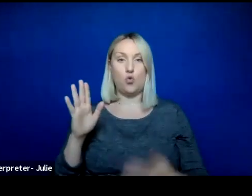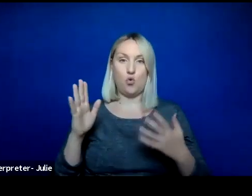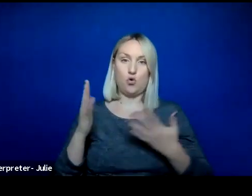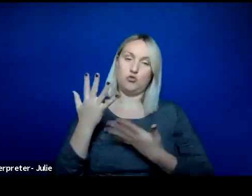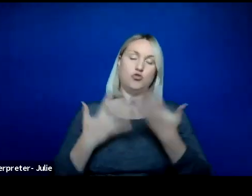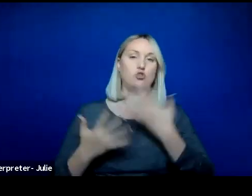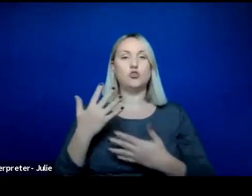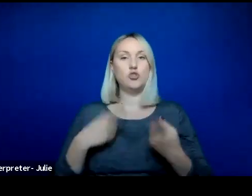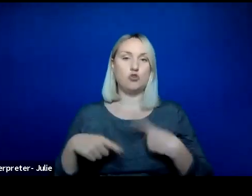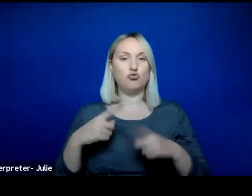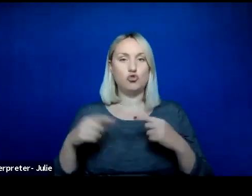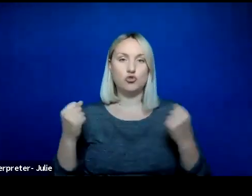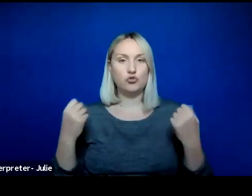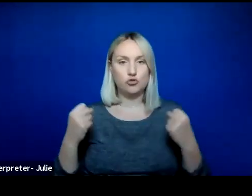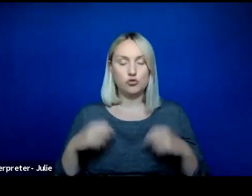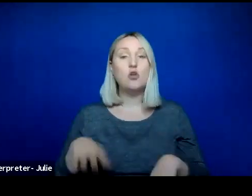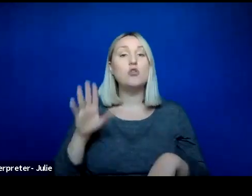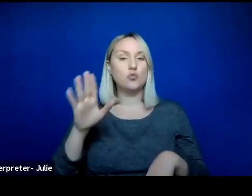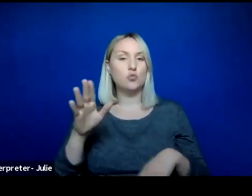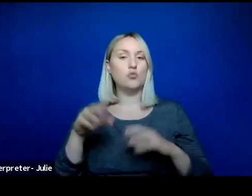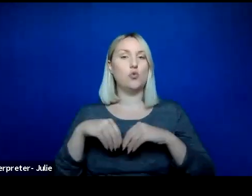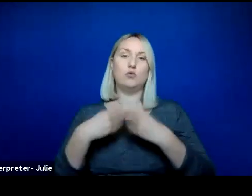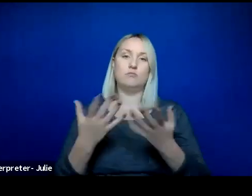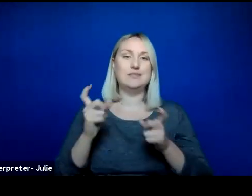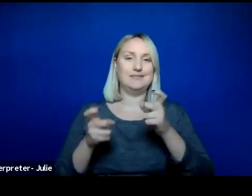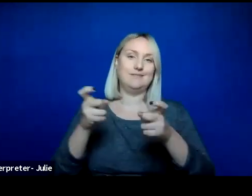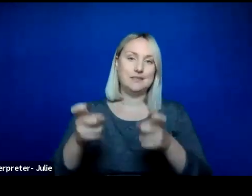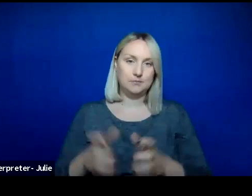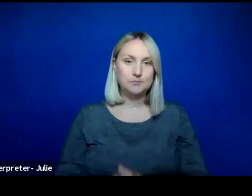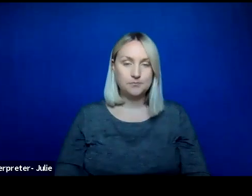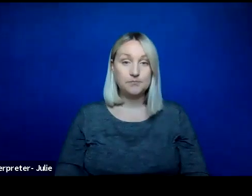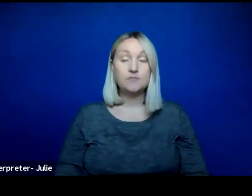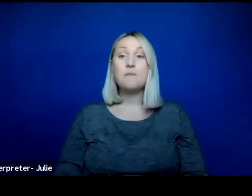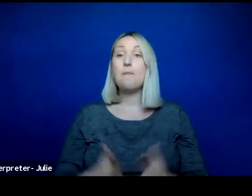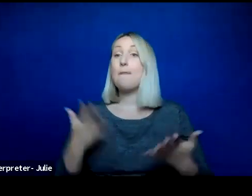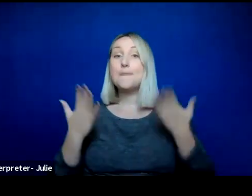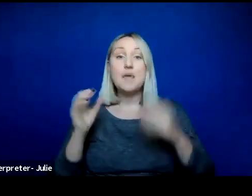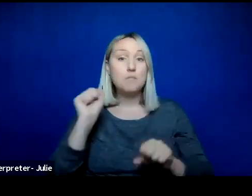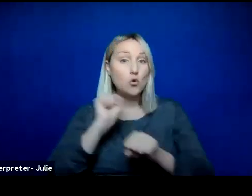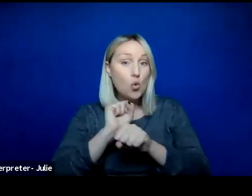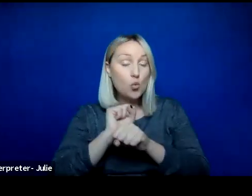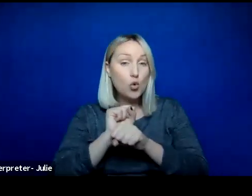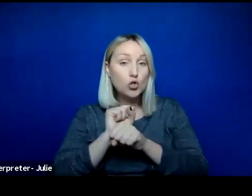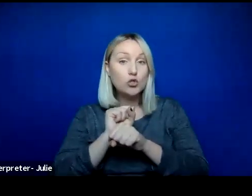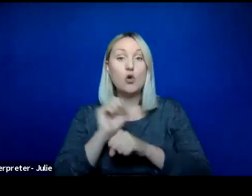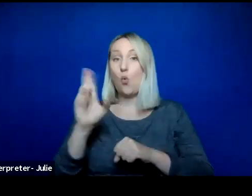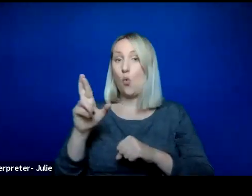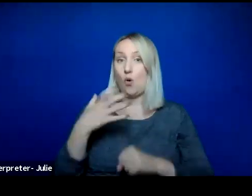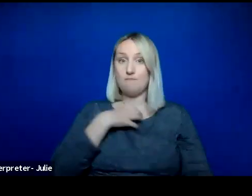gestures, right? Through your gifting. Maybe it's your work that you do or your